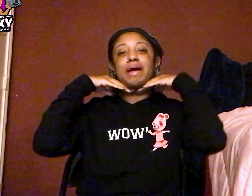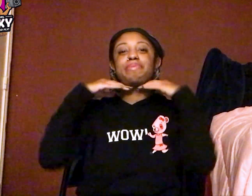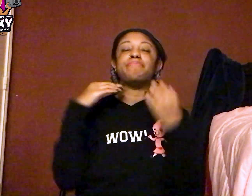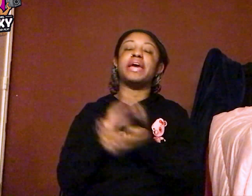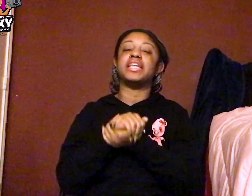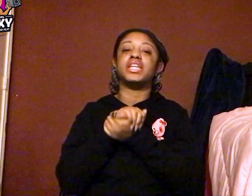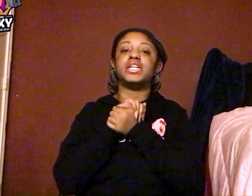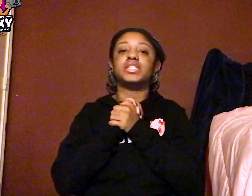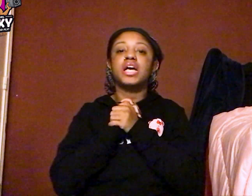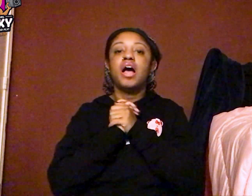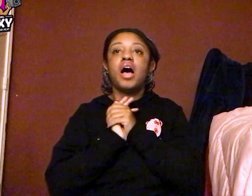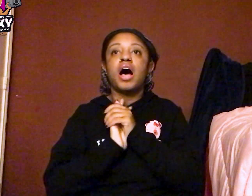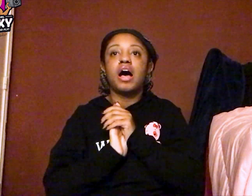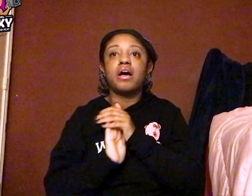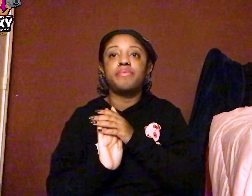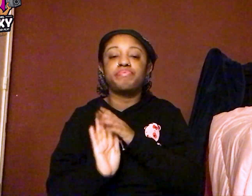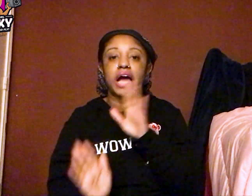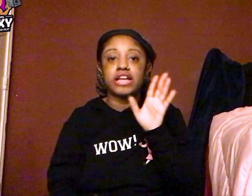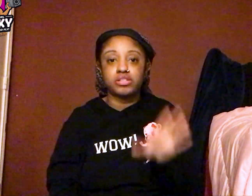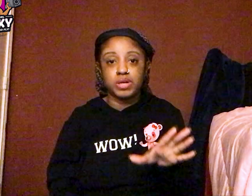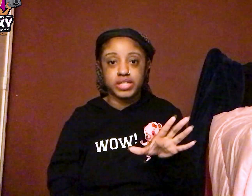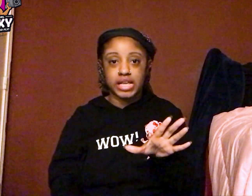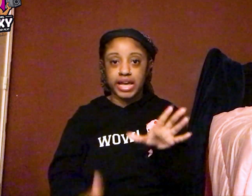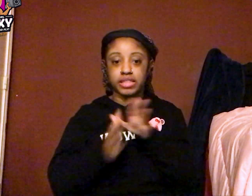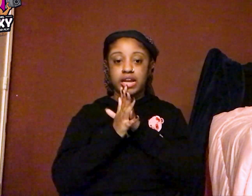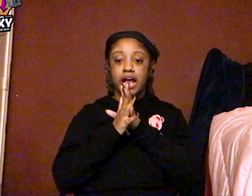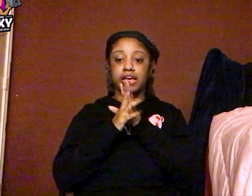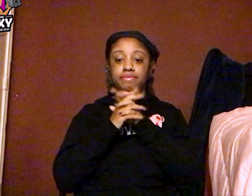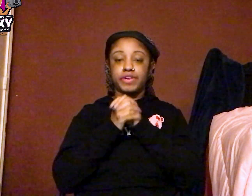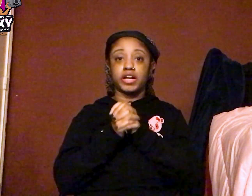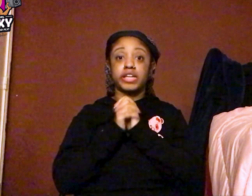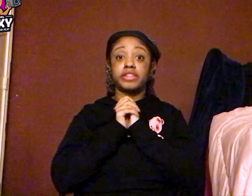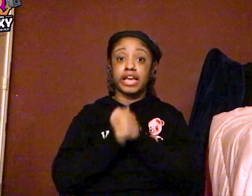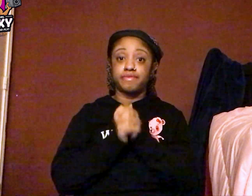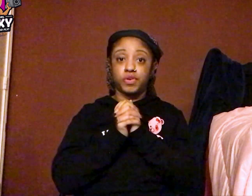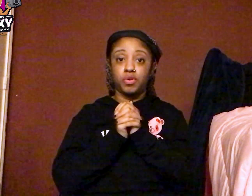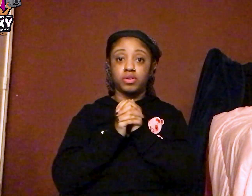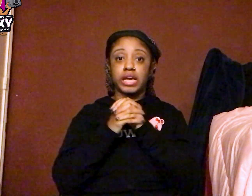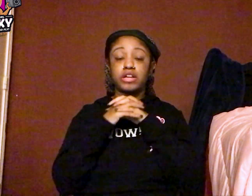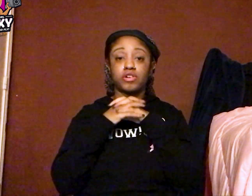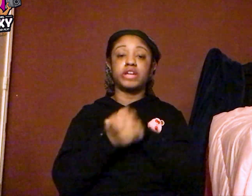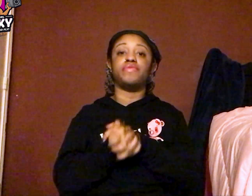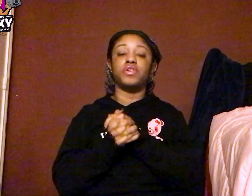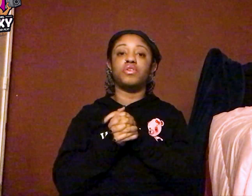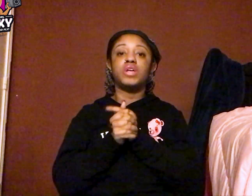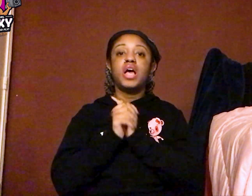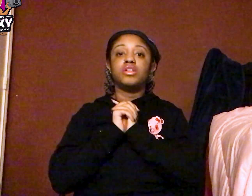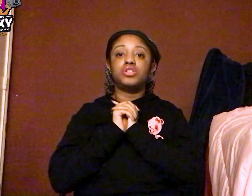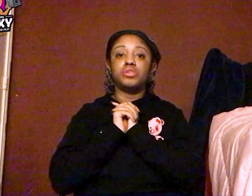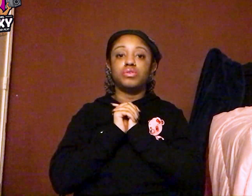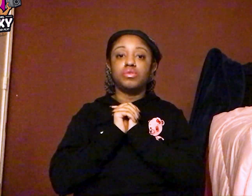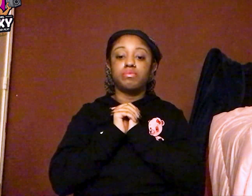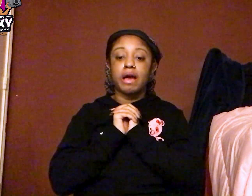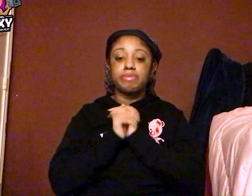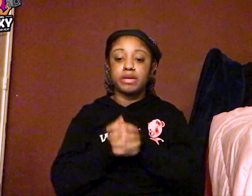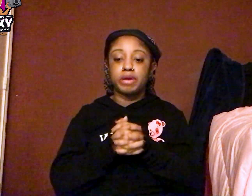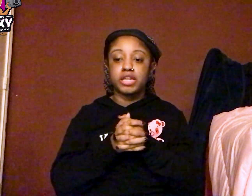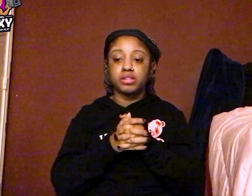Pink Panthers. I just want to say that I am very thankful and grateful to my Pink